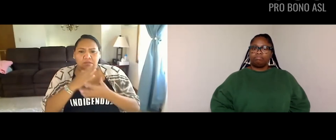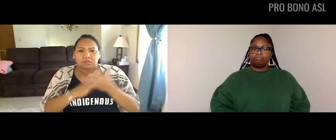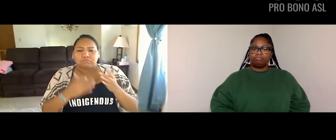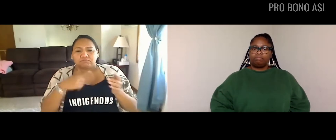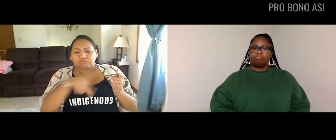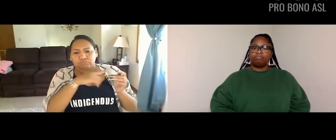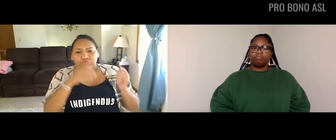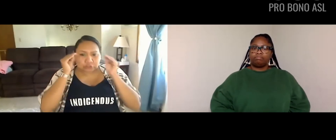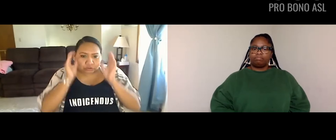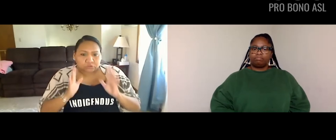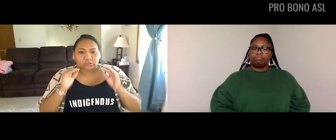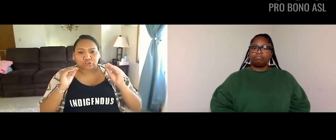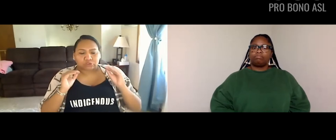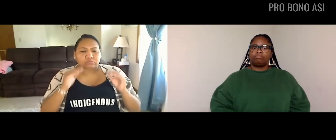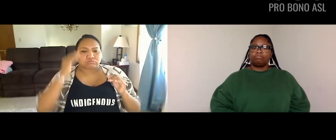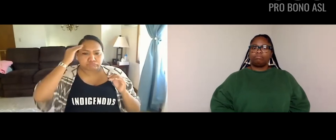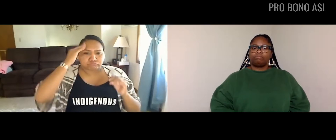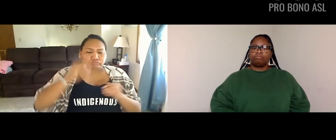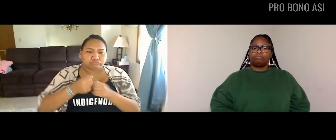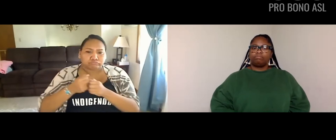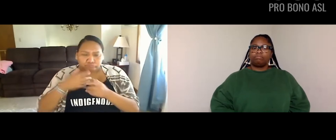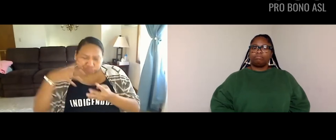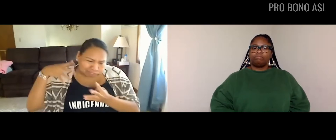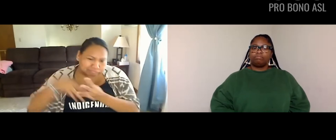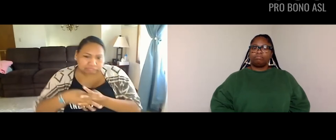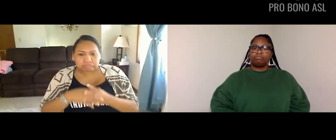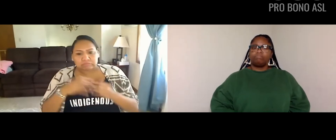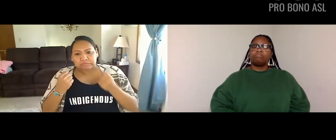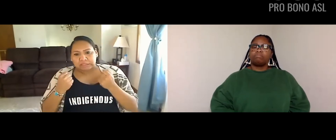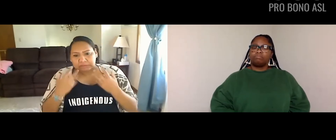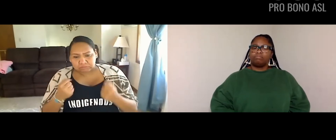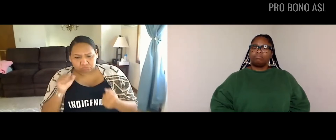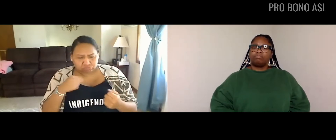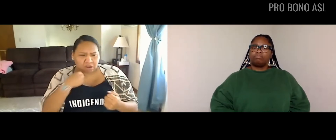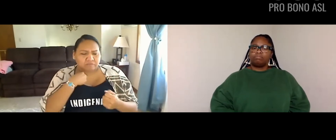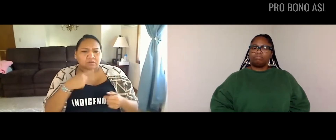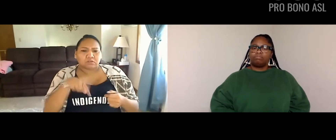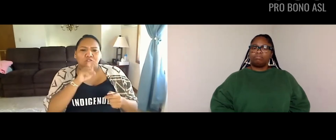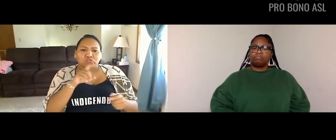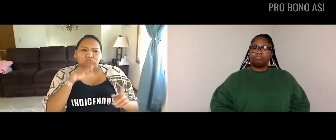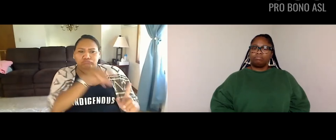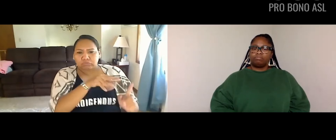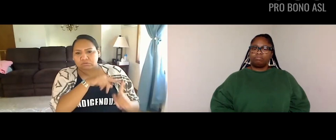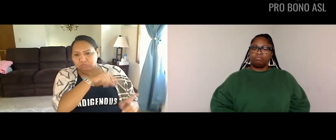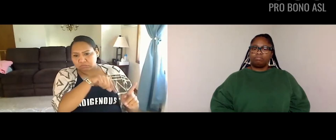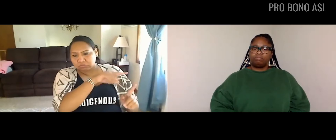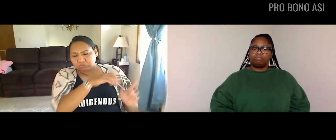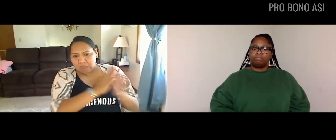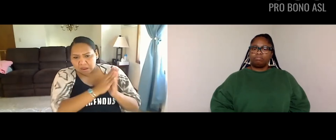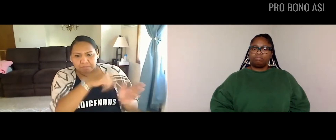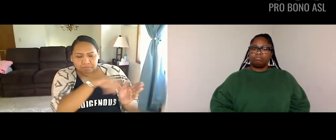in a book, not a forward, nothing. No one recognizes that we taught